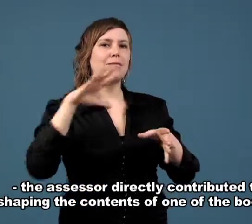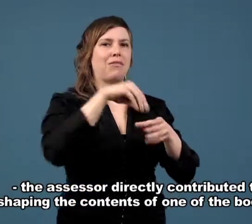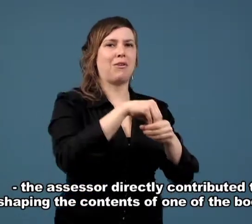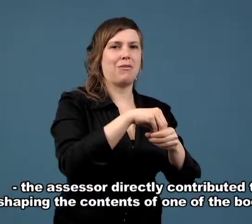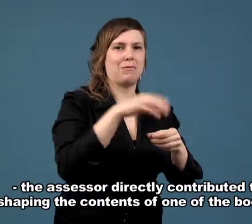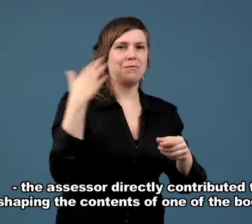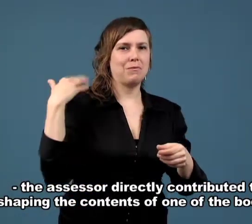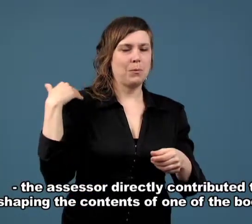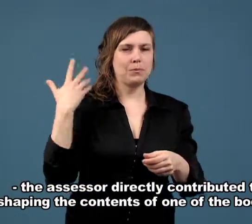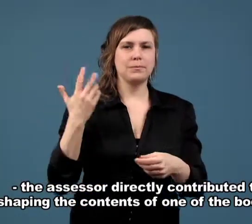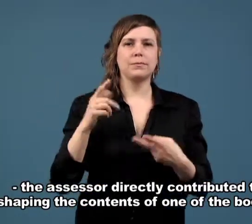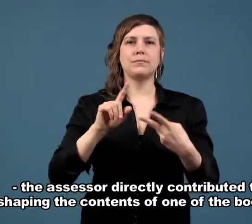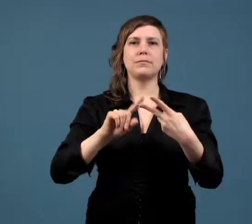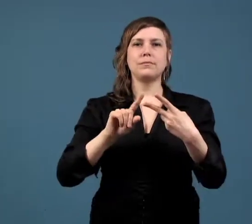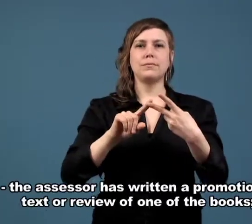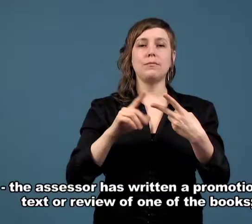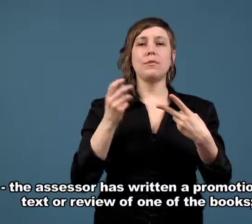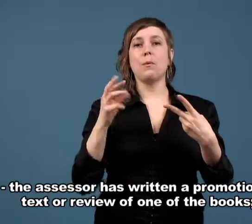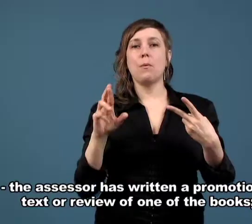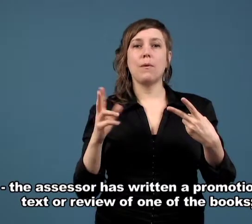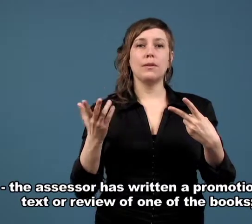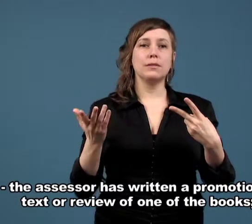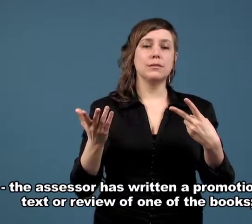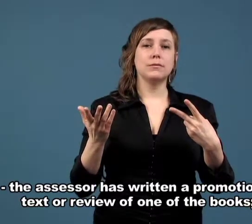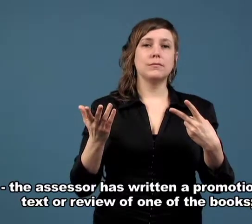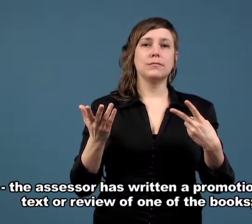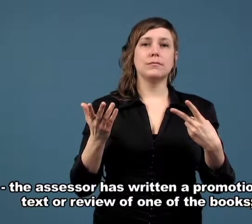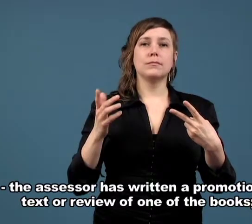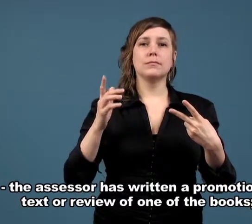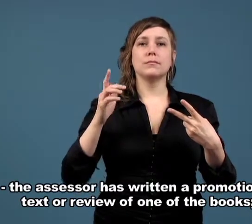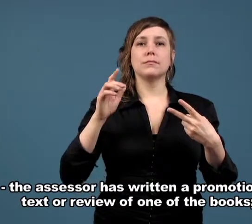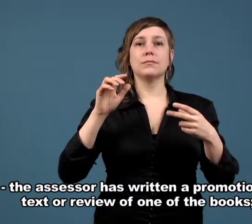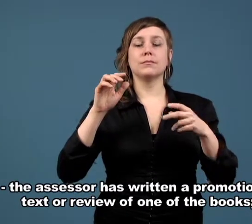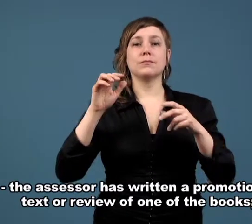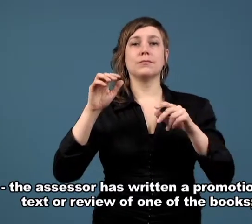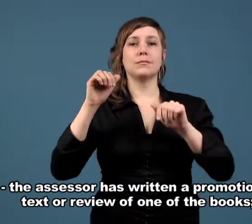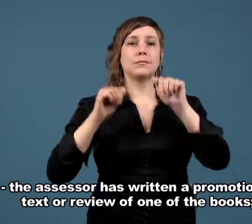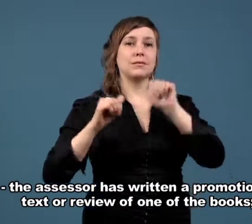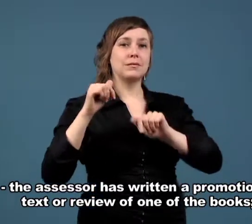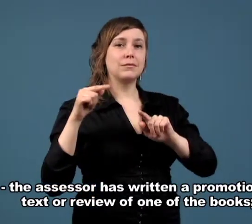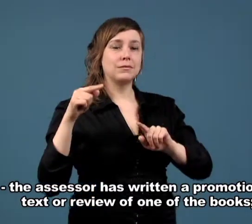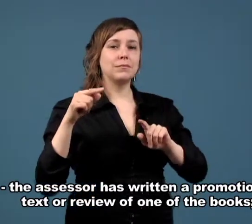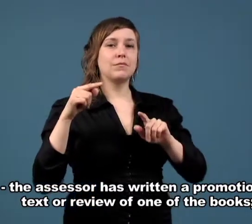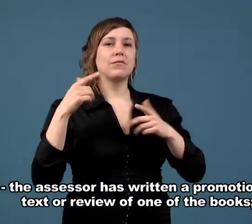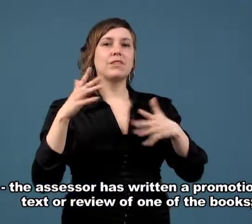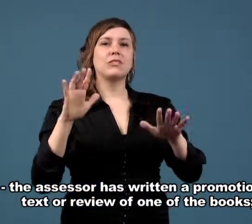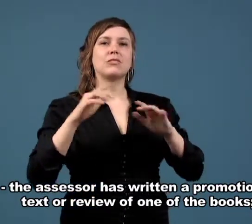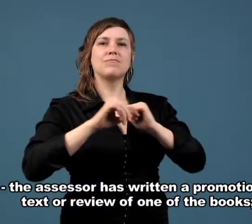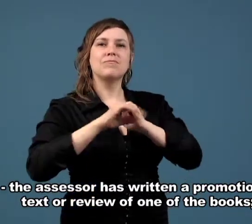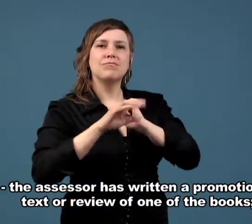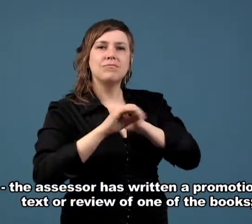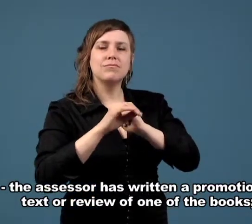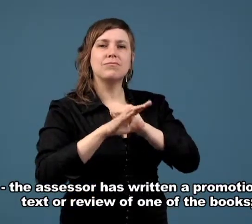one of the books, the assessor has written a promotional text or review of one of the books,